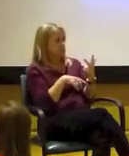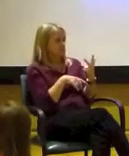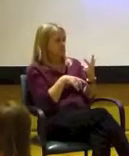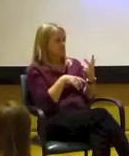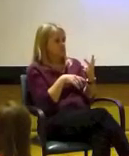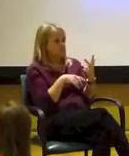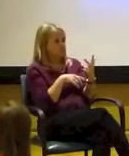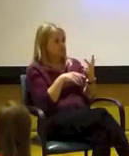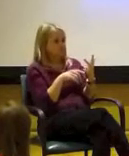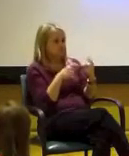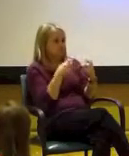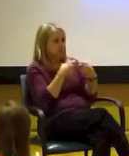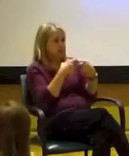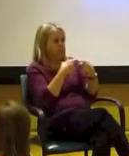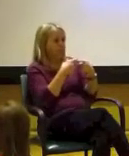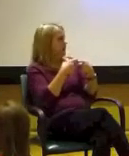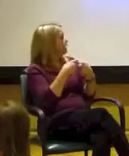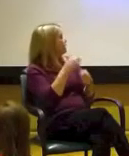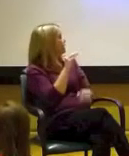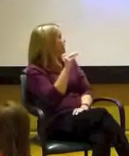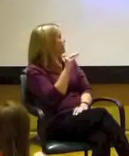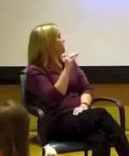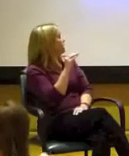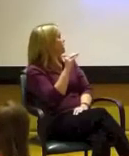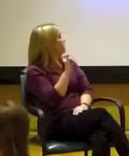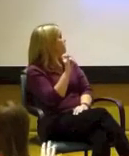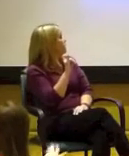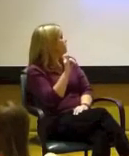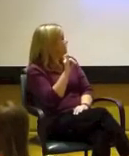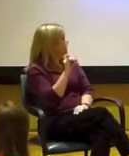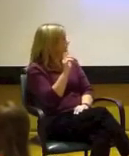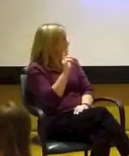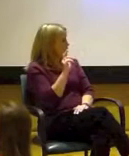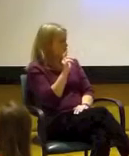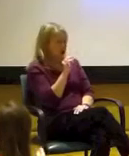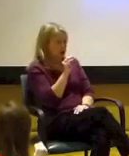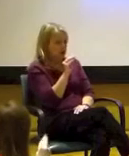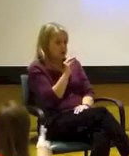scans, magnetic resonance imaging to help us with our diagnosis.